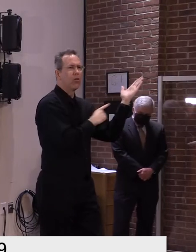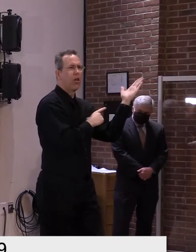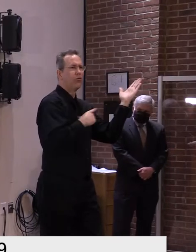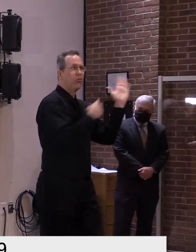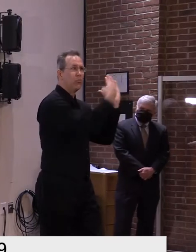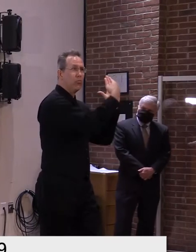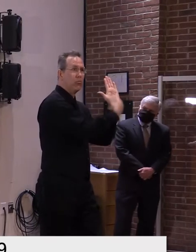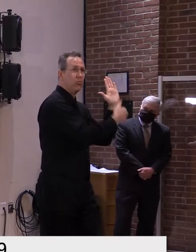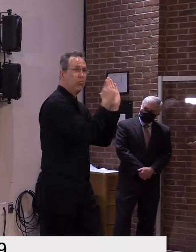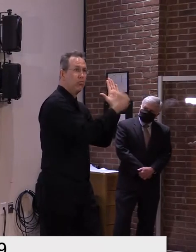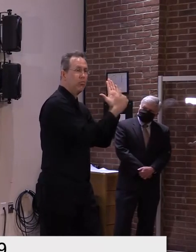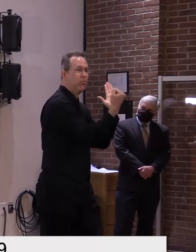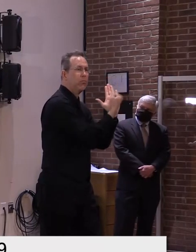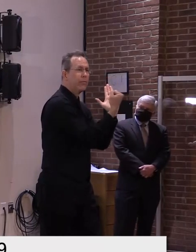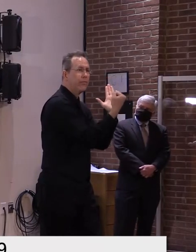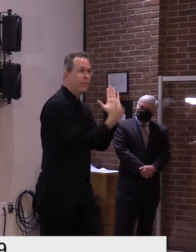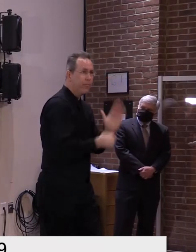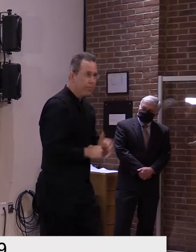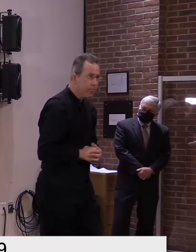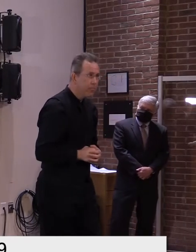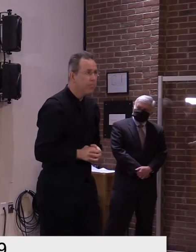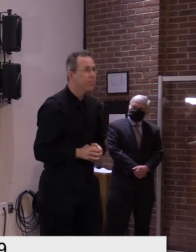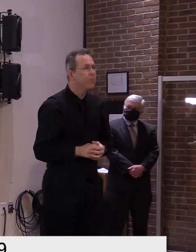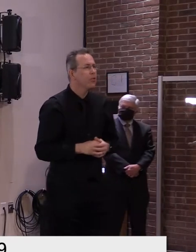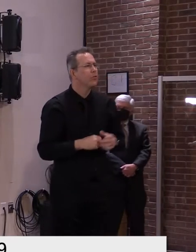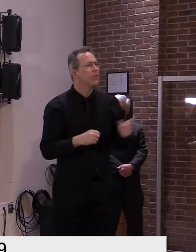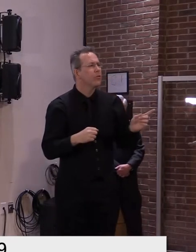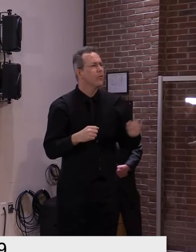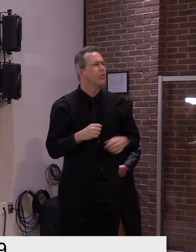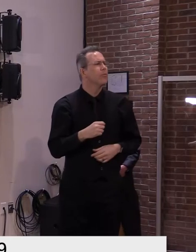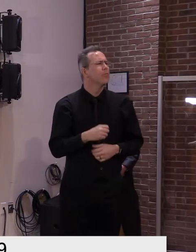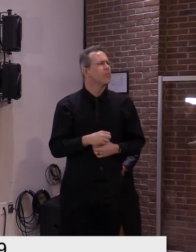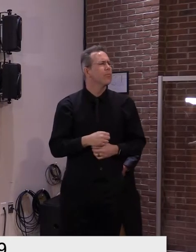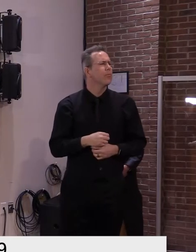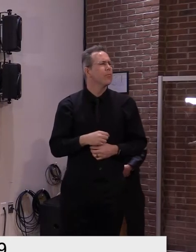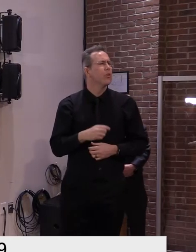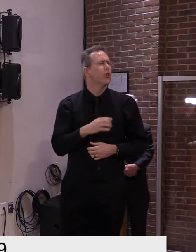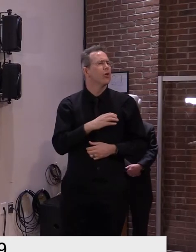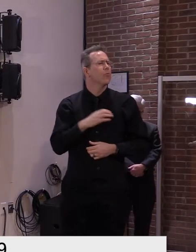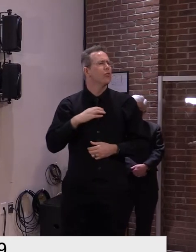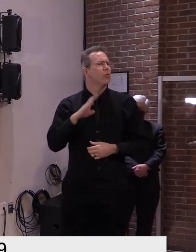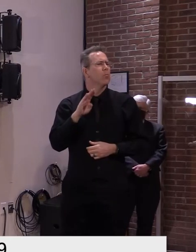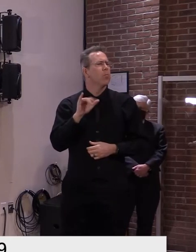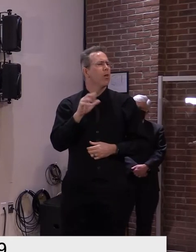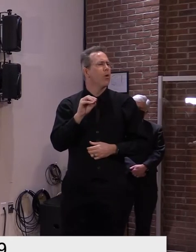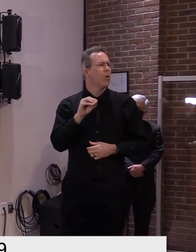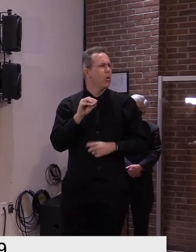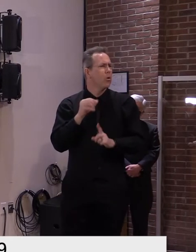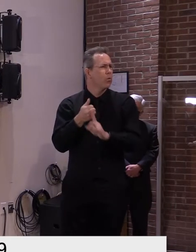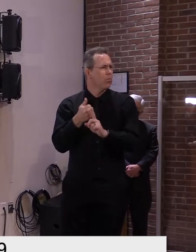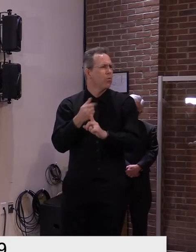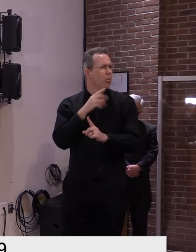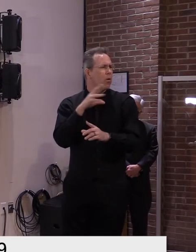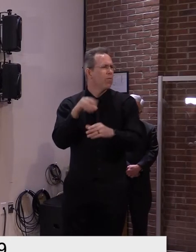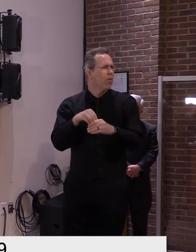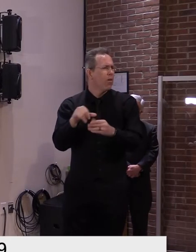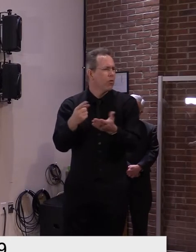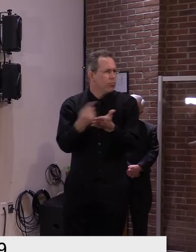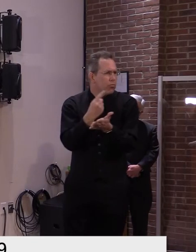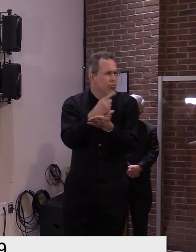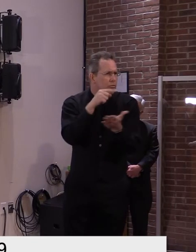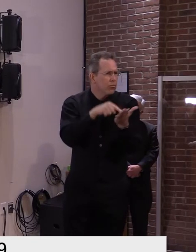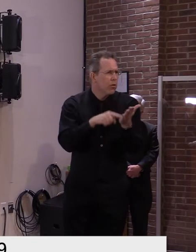Commissioner Beaulieu is going to the Senate Finance Committee to ask for that exemption or that